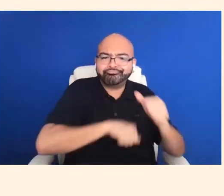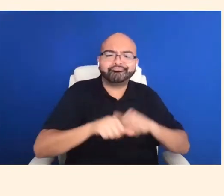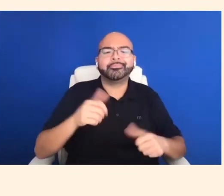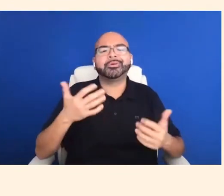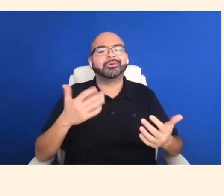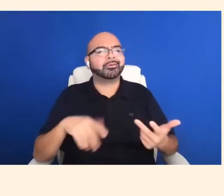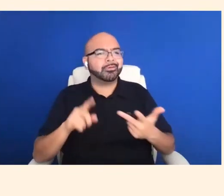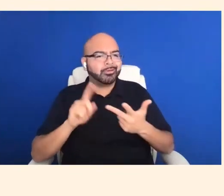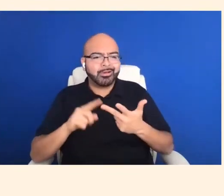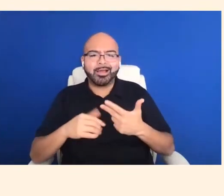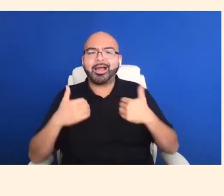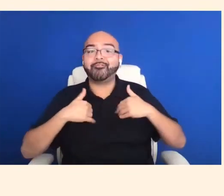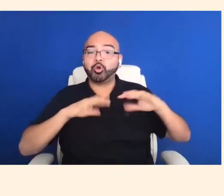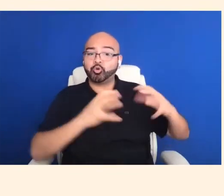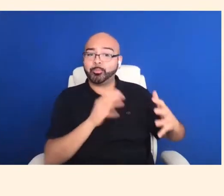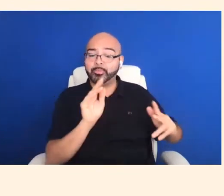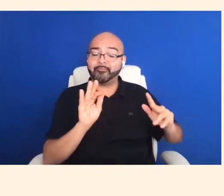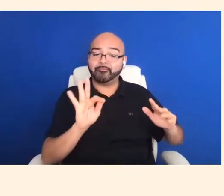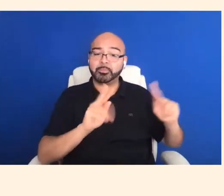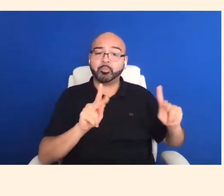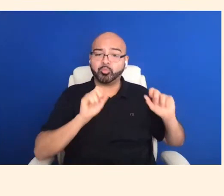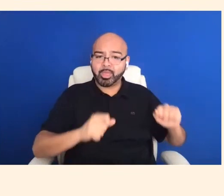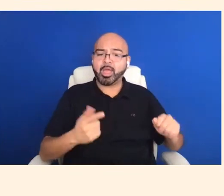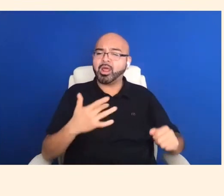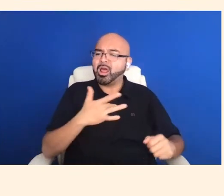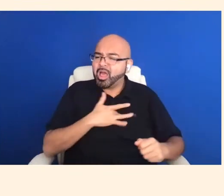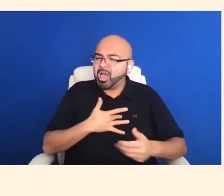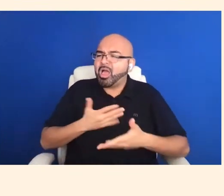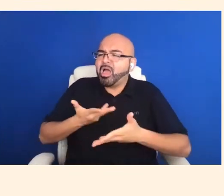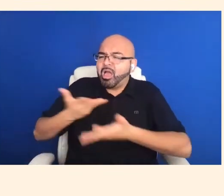having a group of people that you can talk to when times get rough.